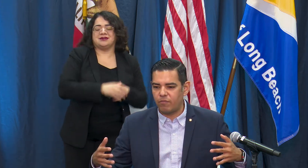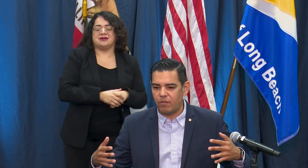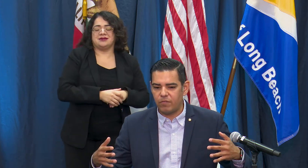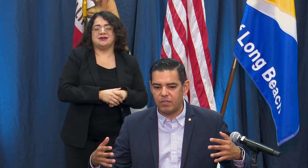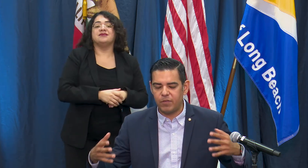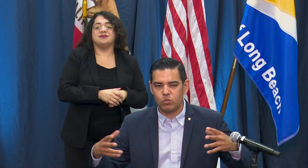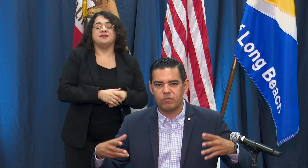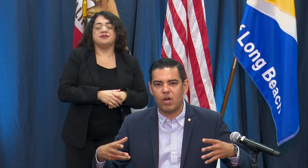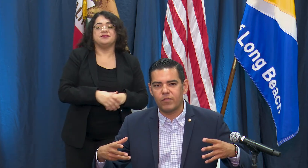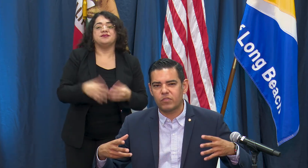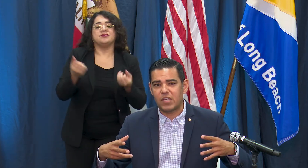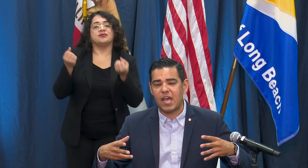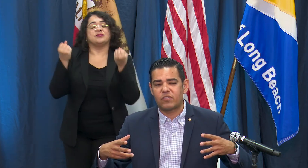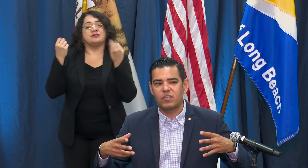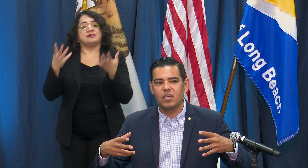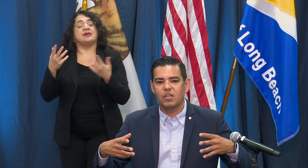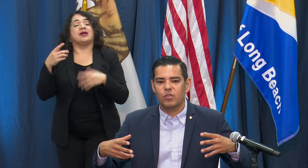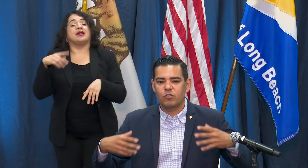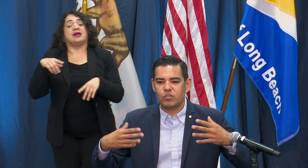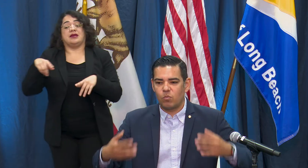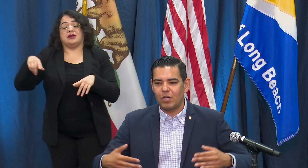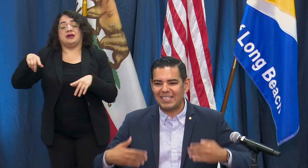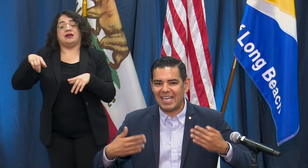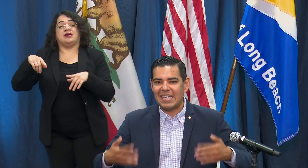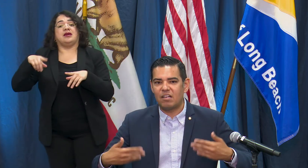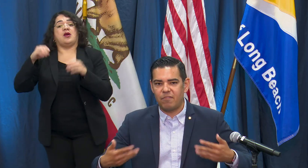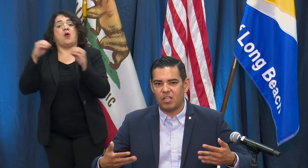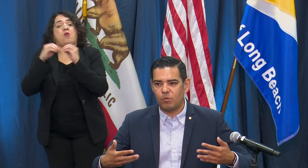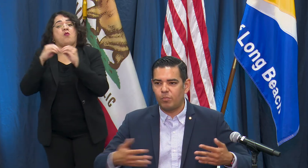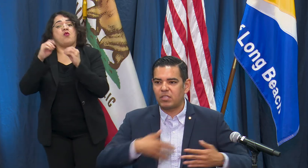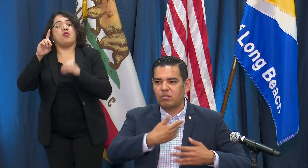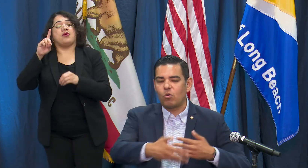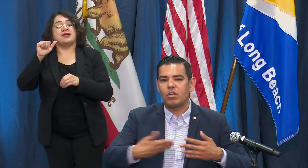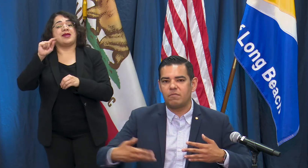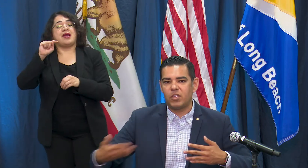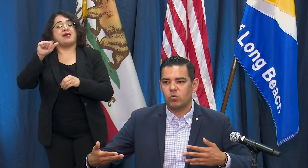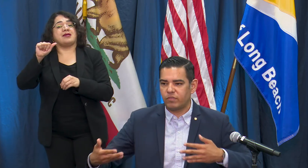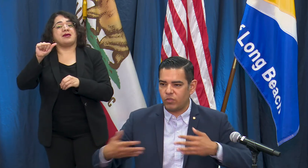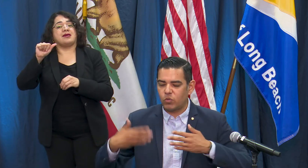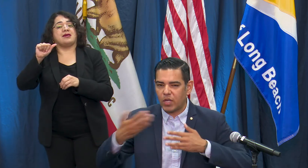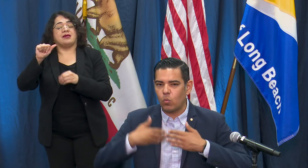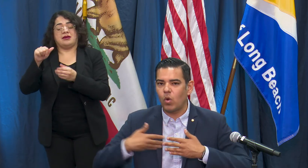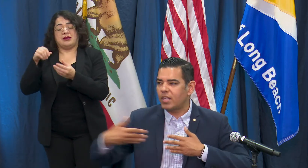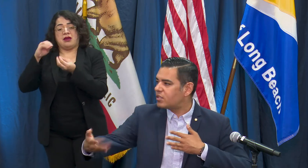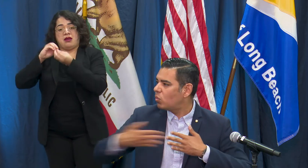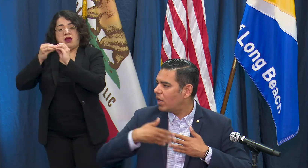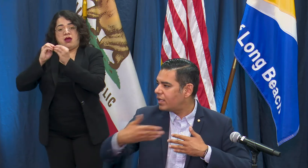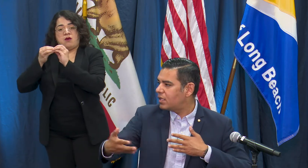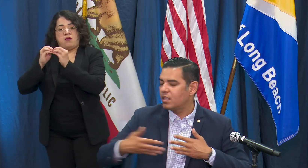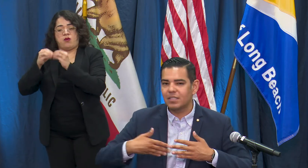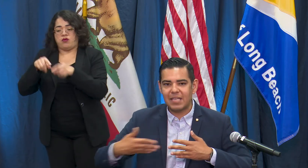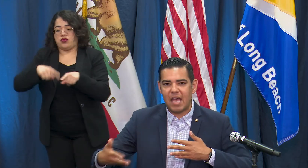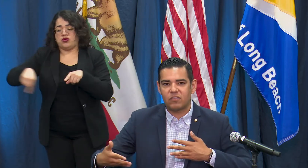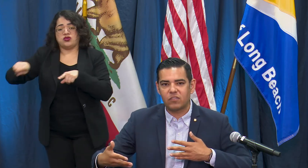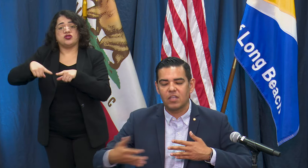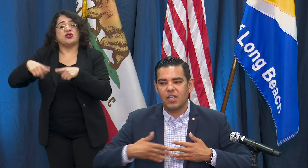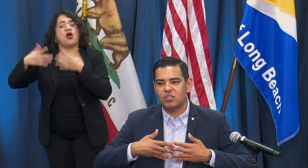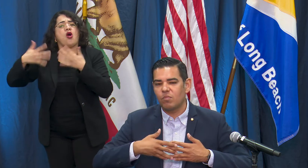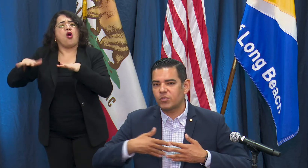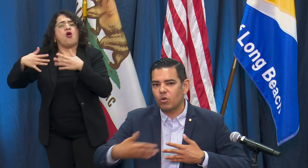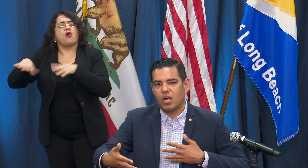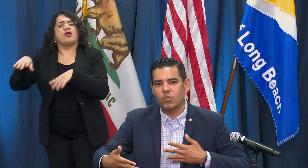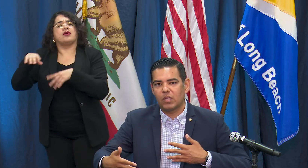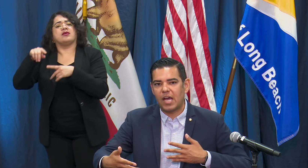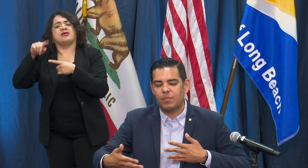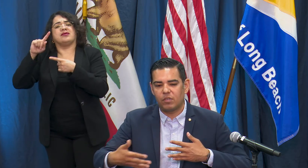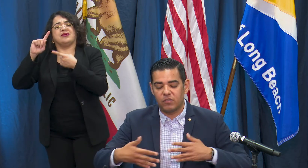amount of individuals involved in those tests, there's just more data available because there's more individuals. If you're doing a one-to-one test, it's